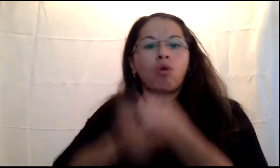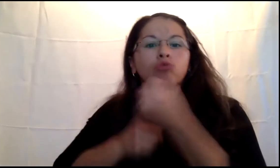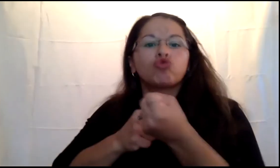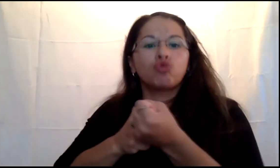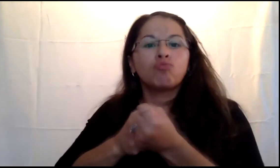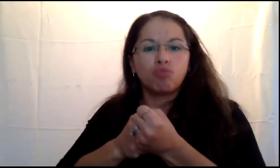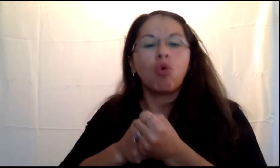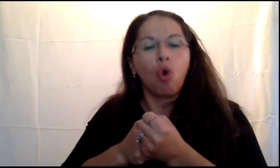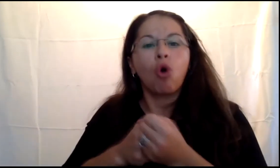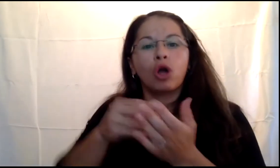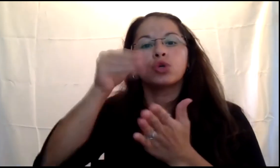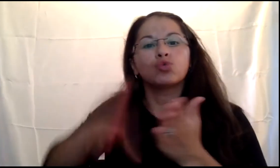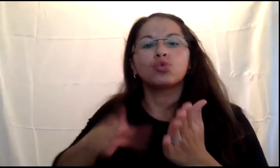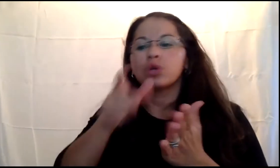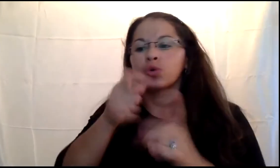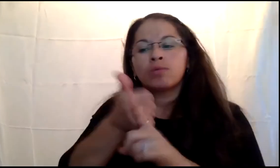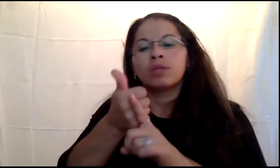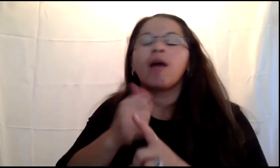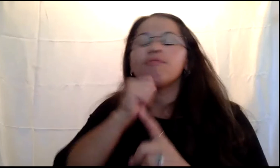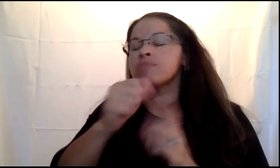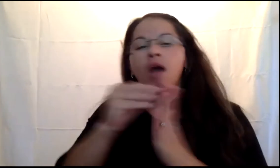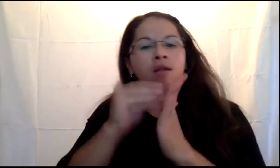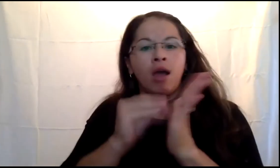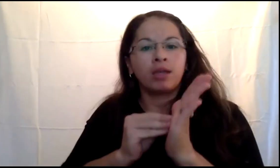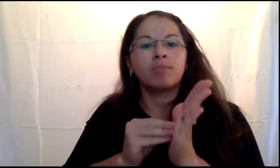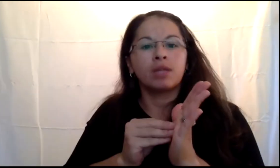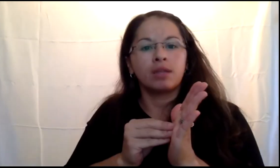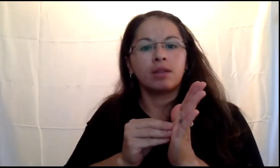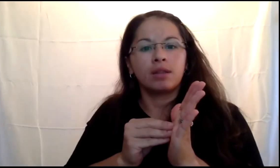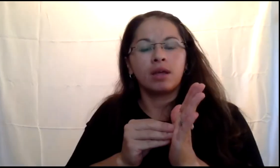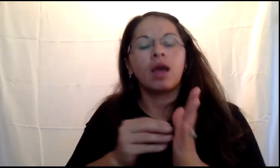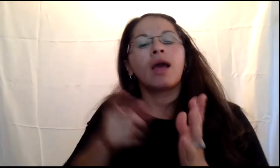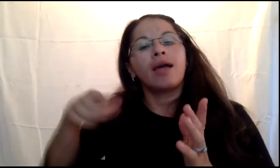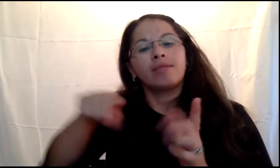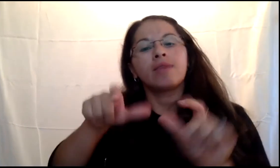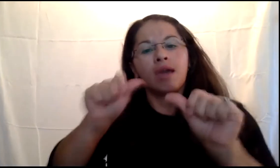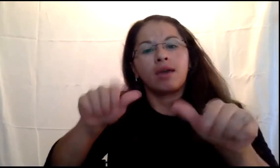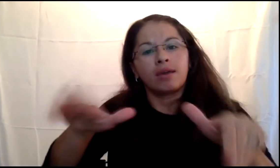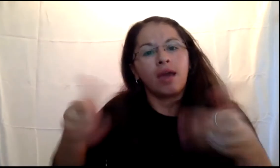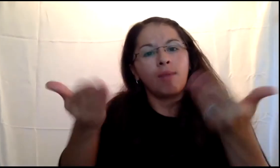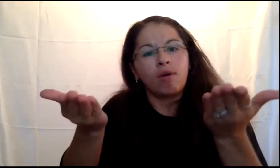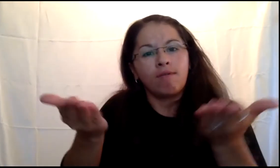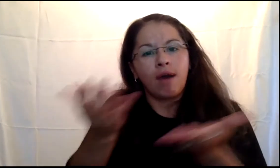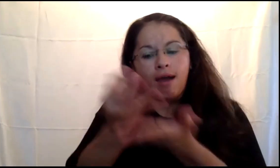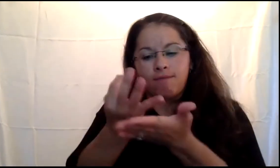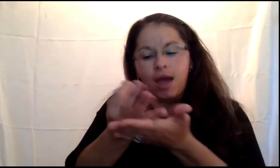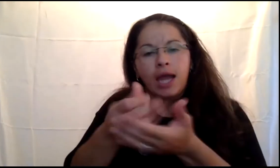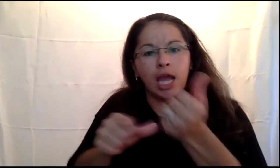undocumented student community. And they are able to provide financial aid so that it's actually less expensive